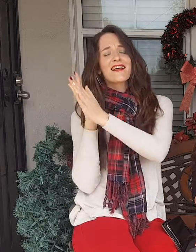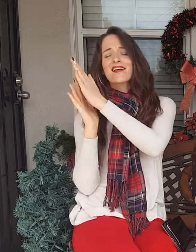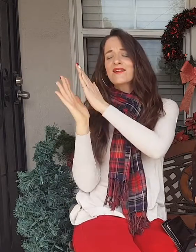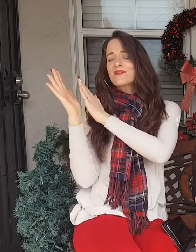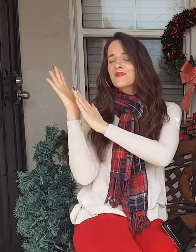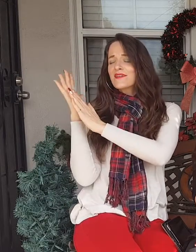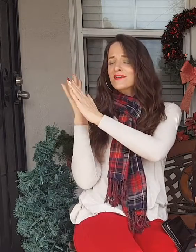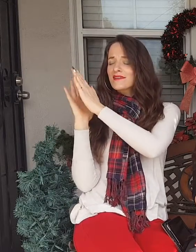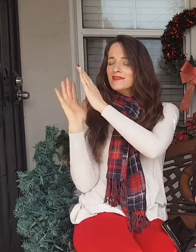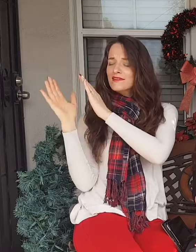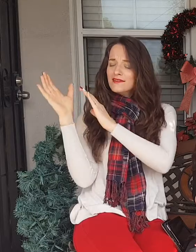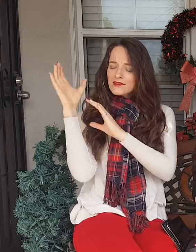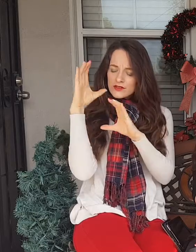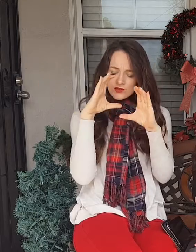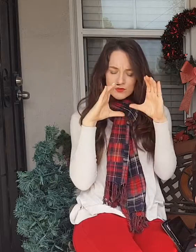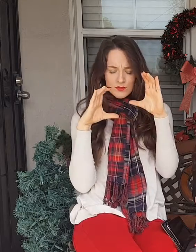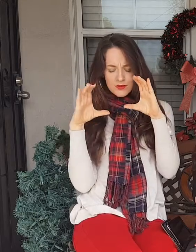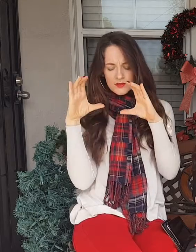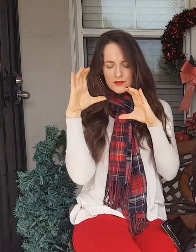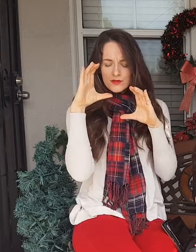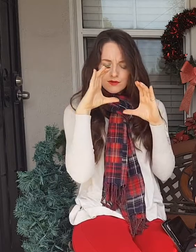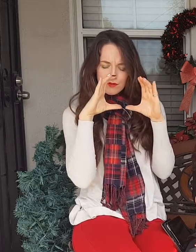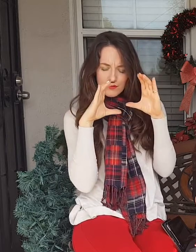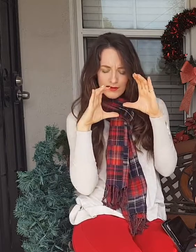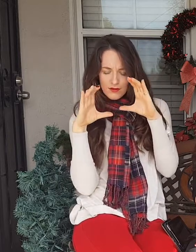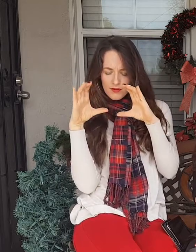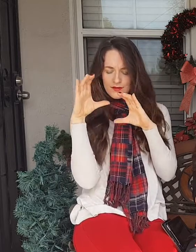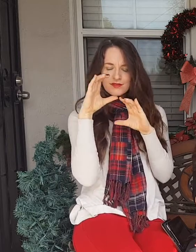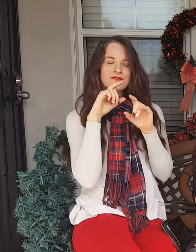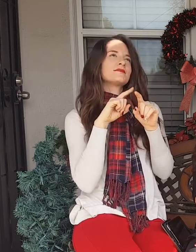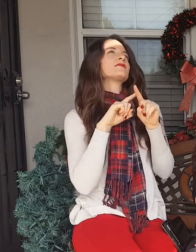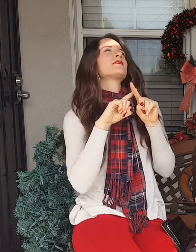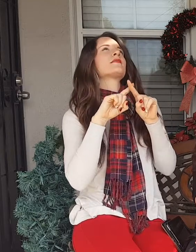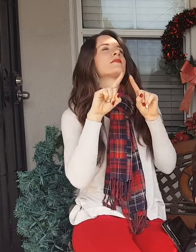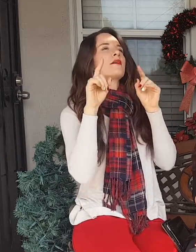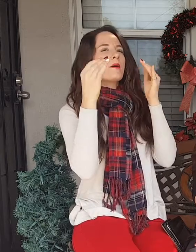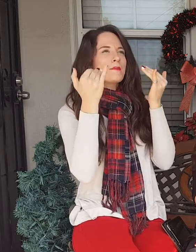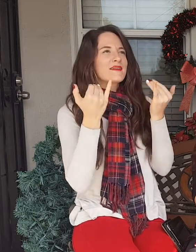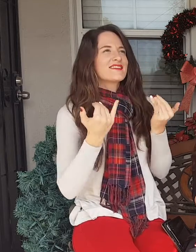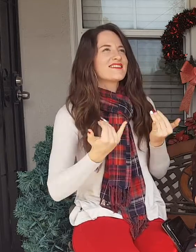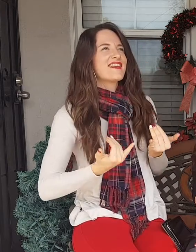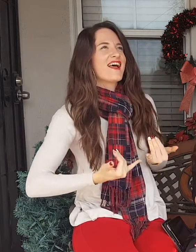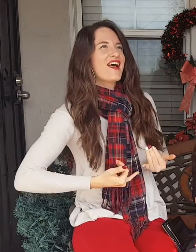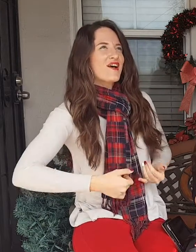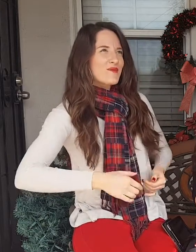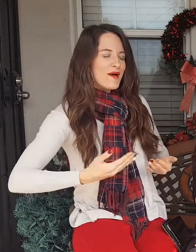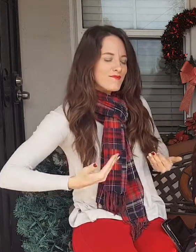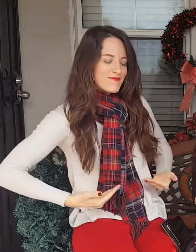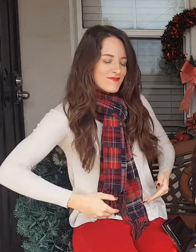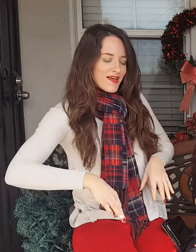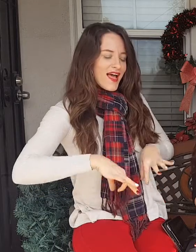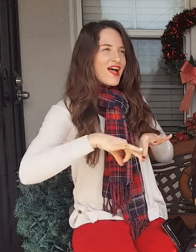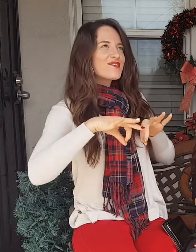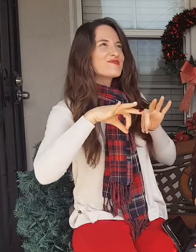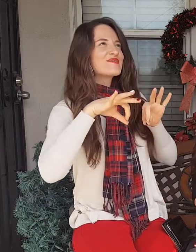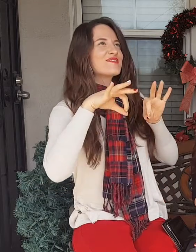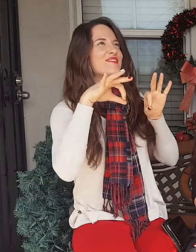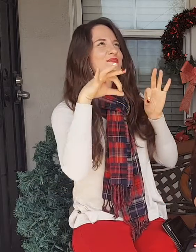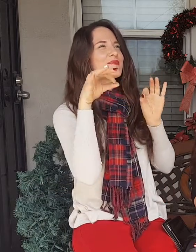I once was lost, but now I'm found,